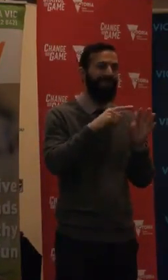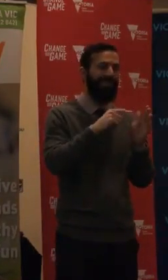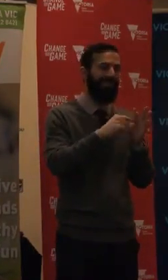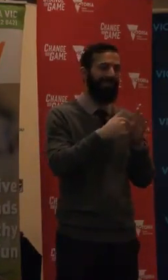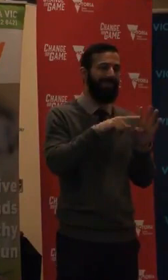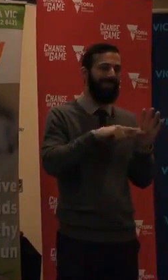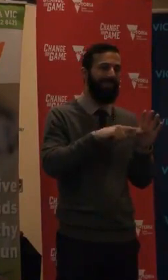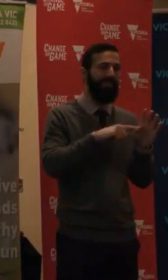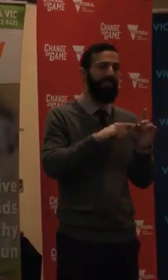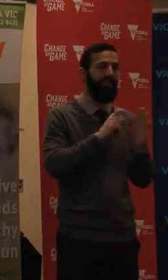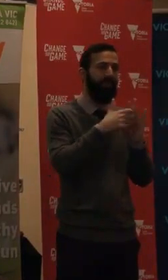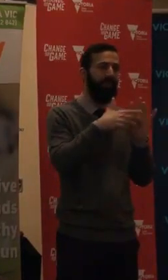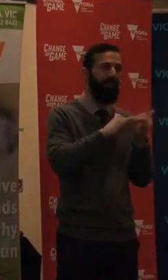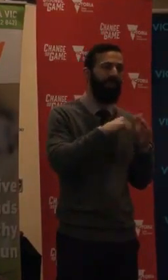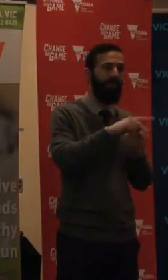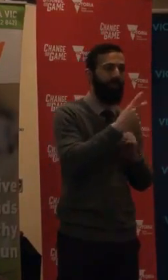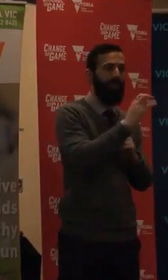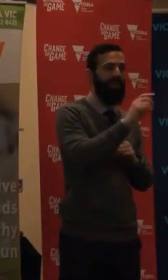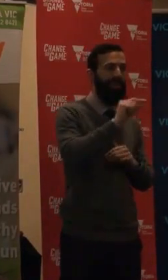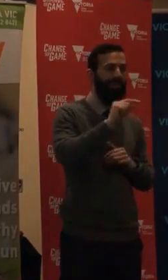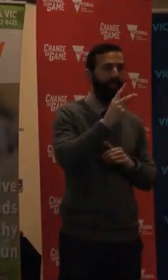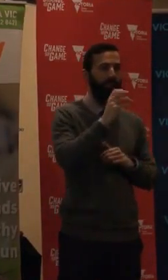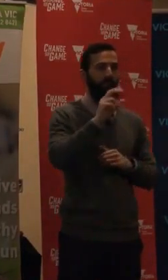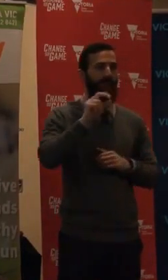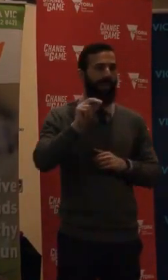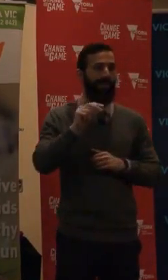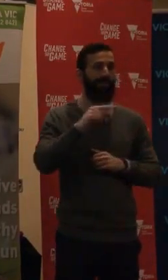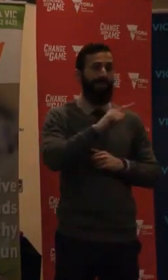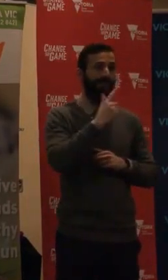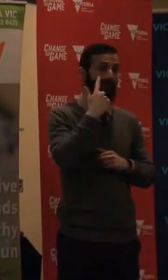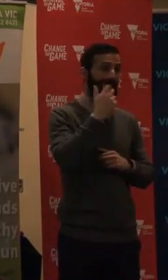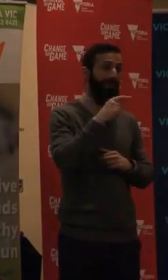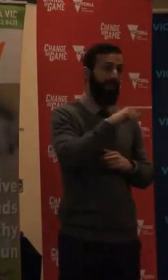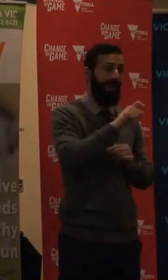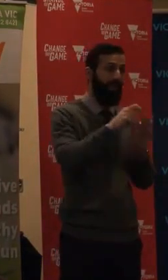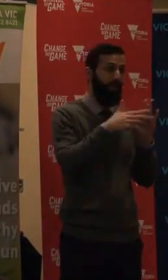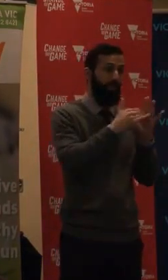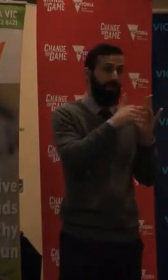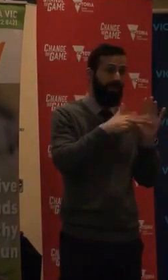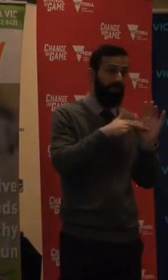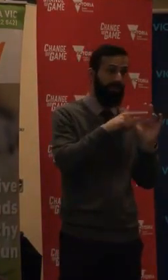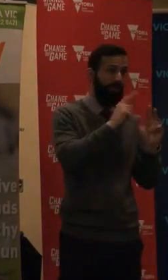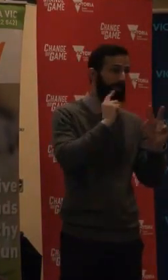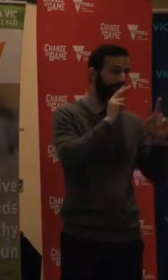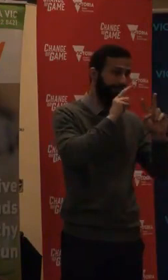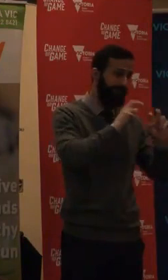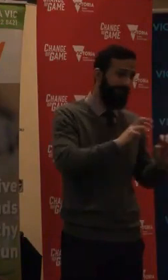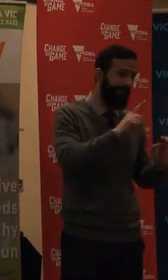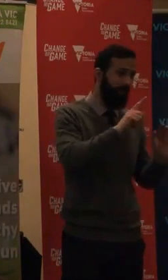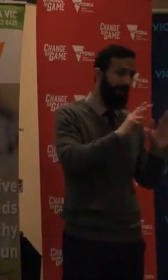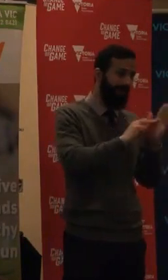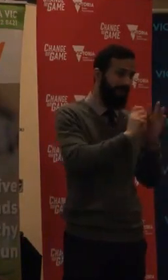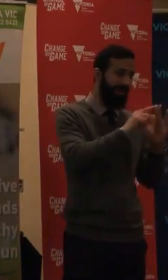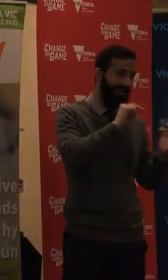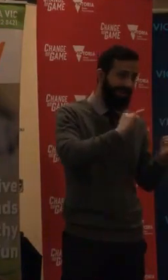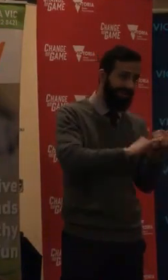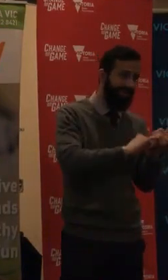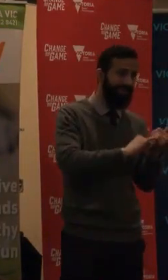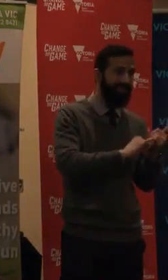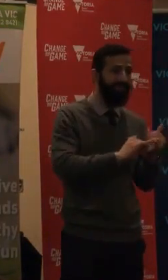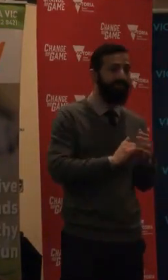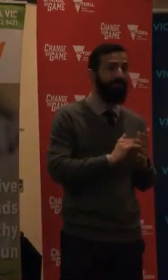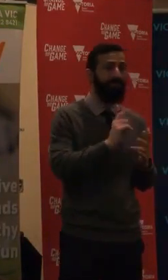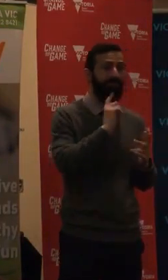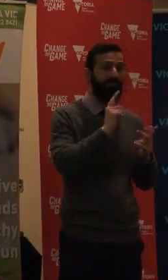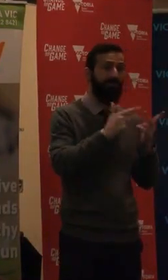report in 2011-12. Amongst the findings that the Productivity Commission made in examining the case for an NDIS was the fact that